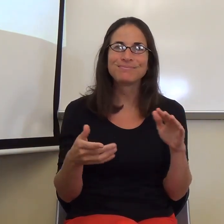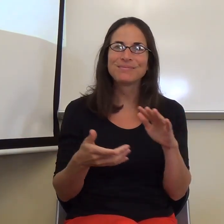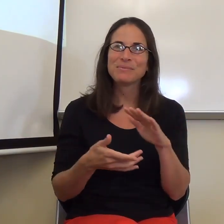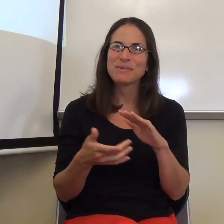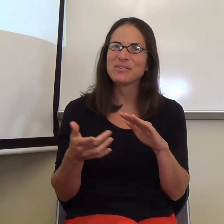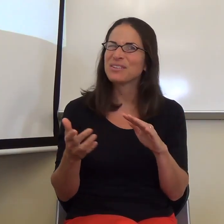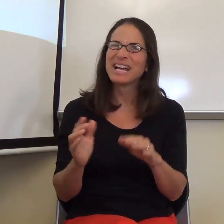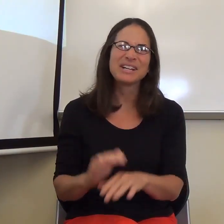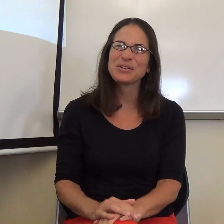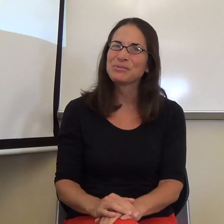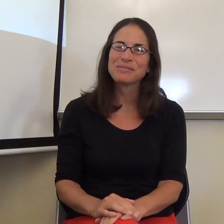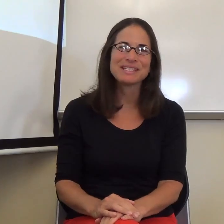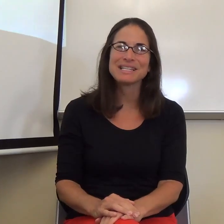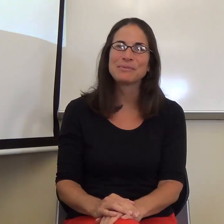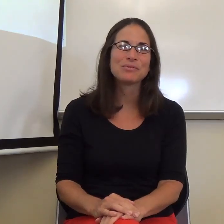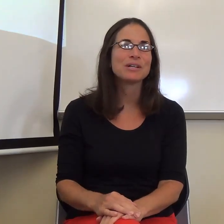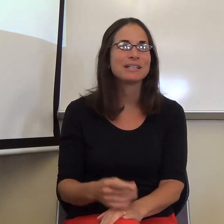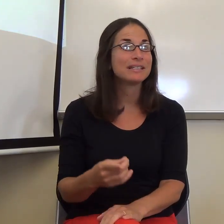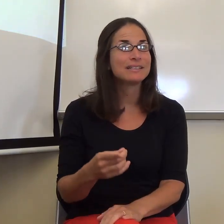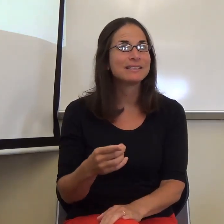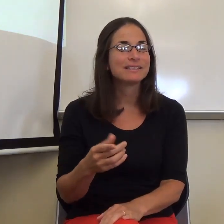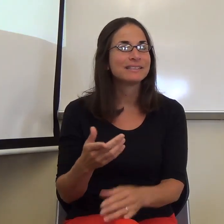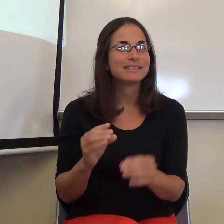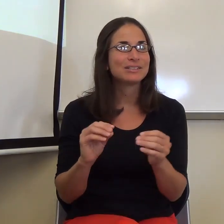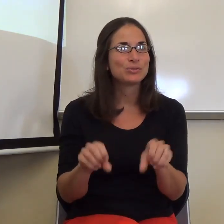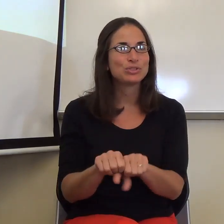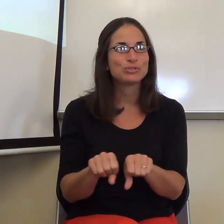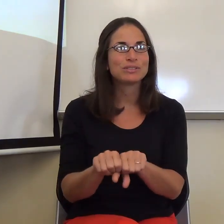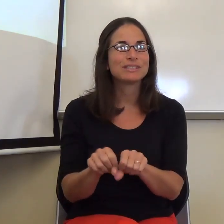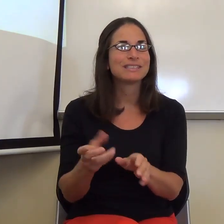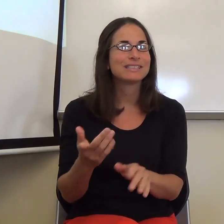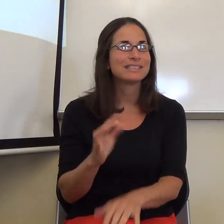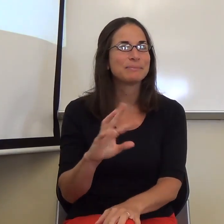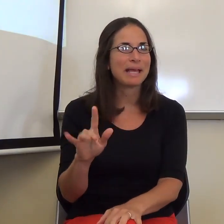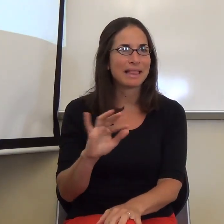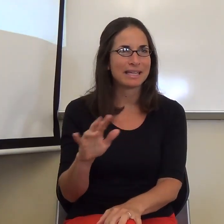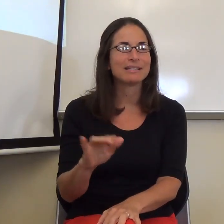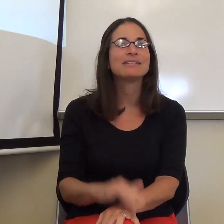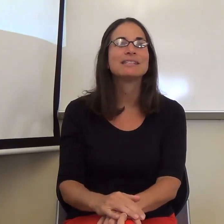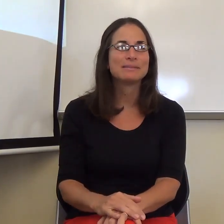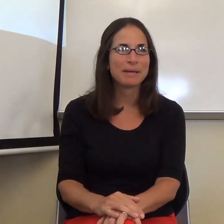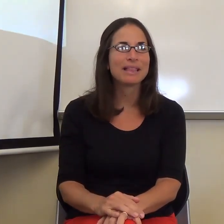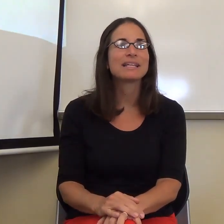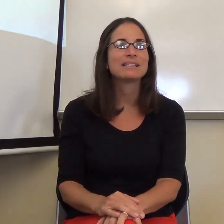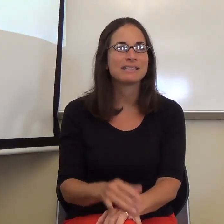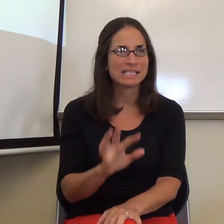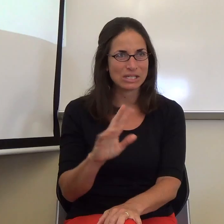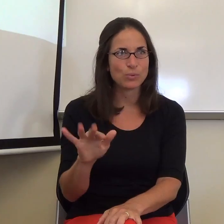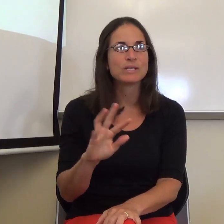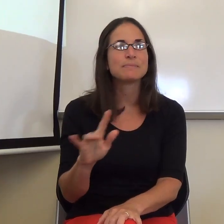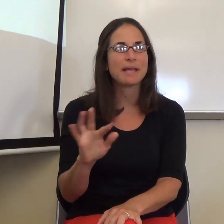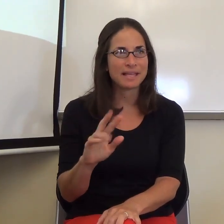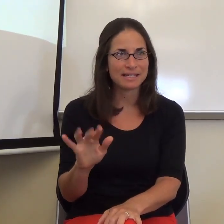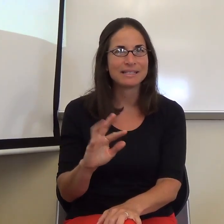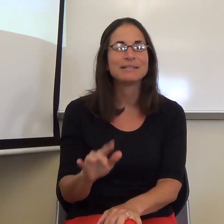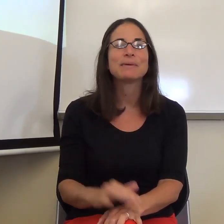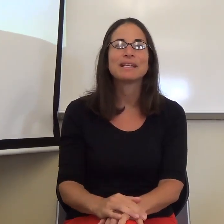write them. But I have done some little handouts that are kind of